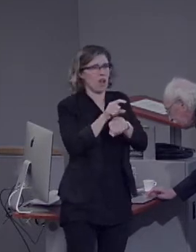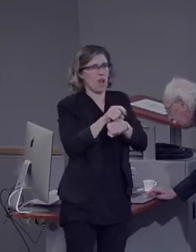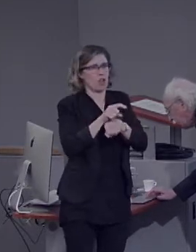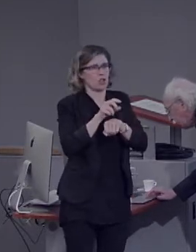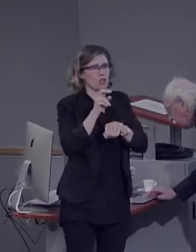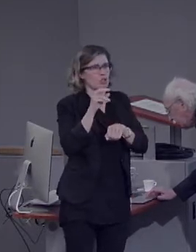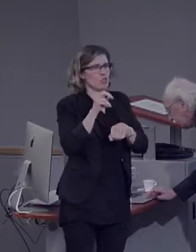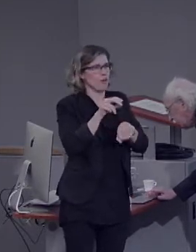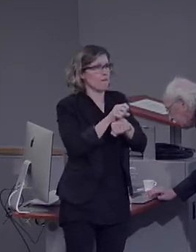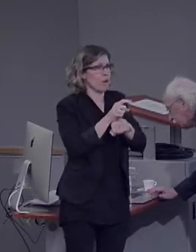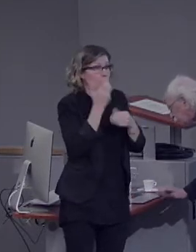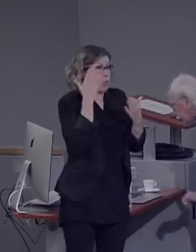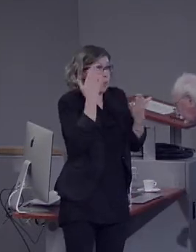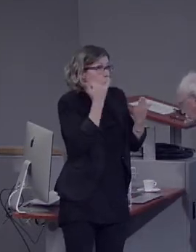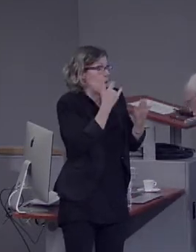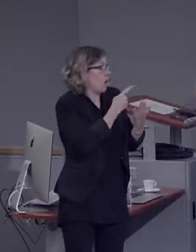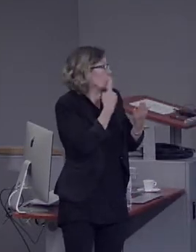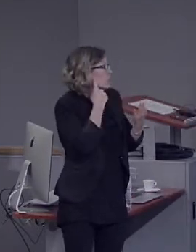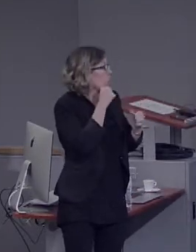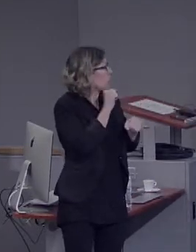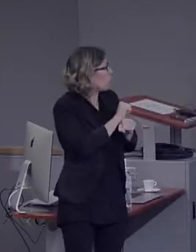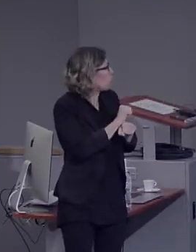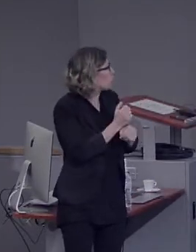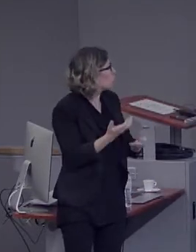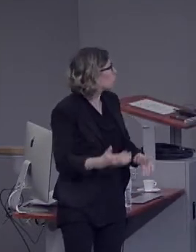I don't know why the sound doesn't work.